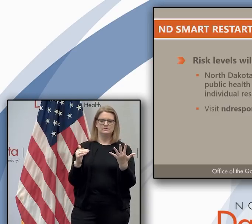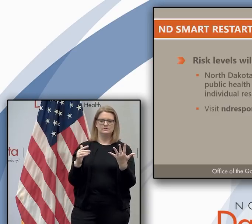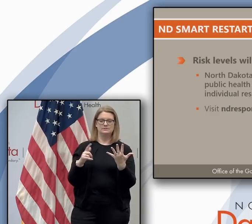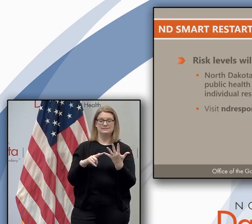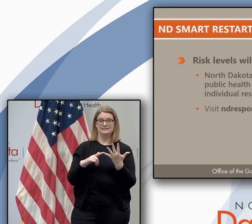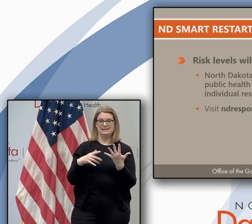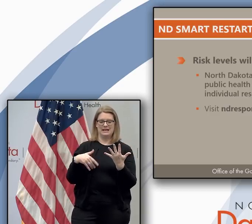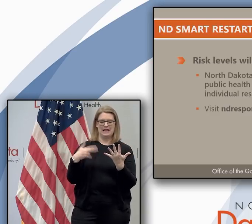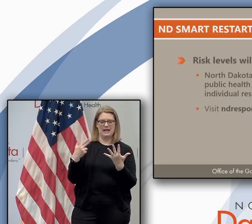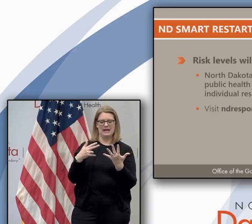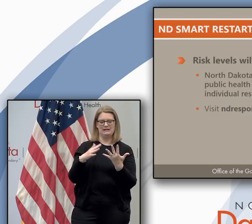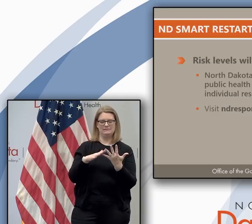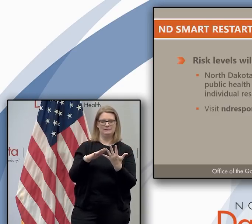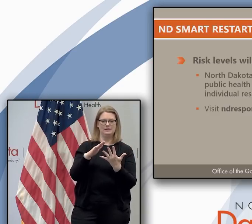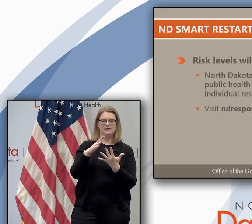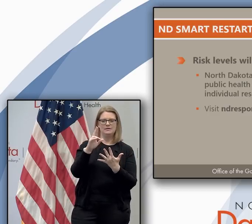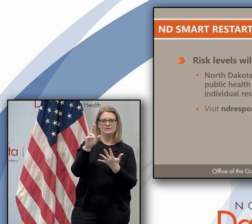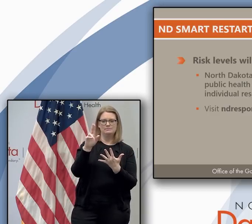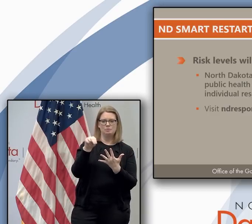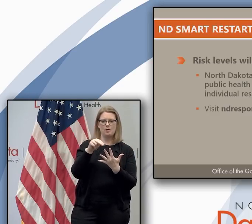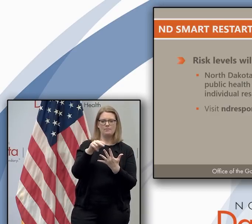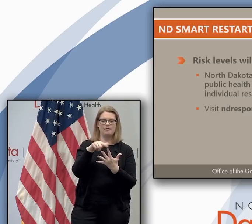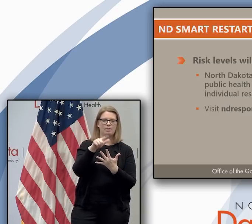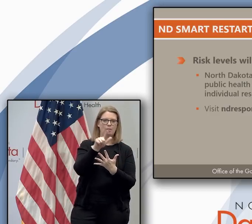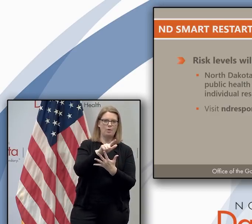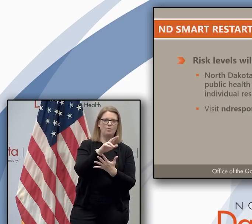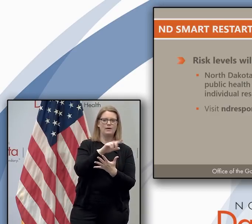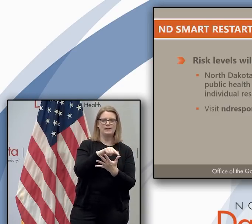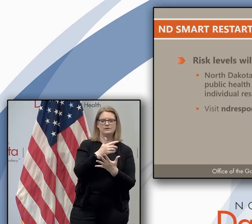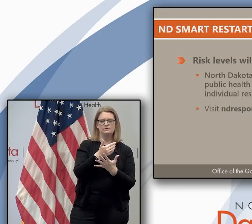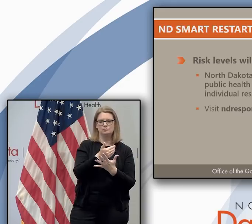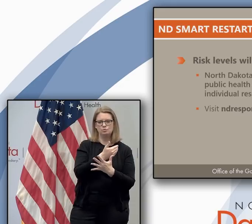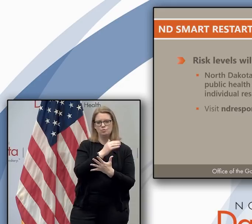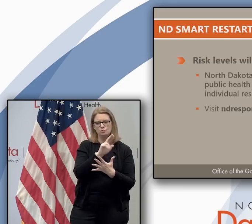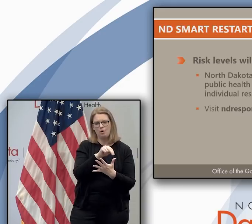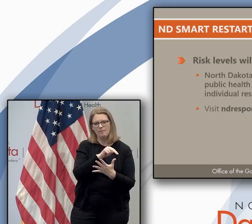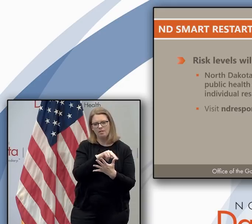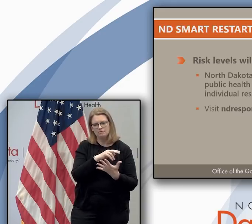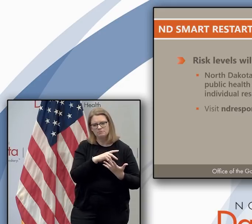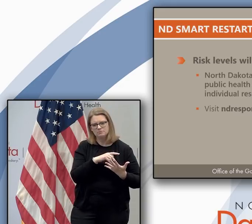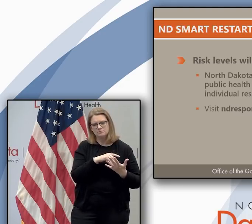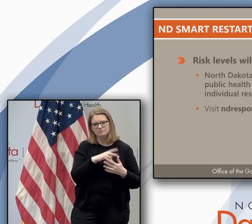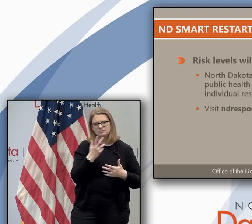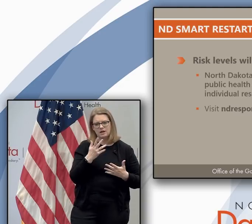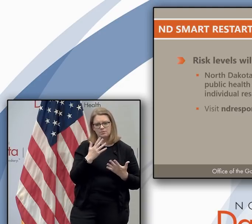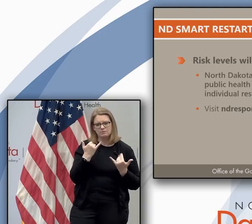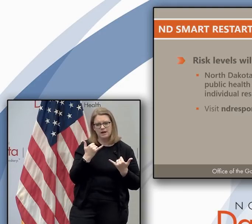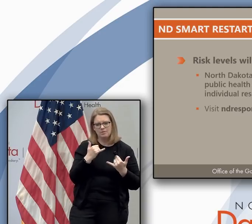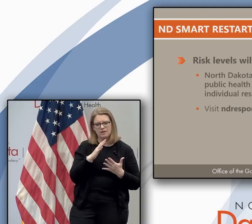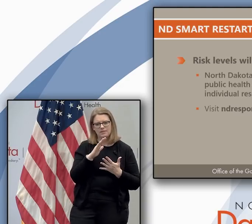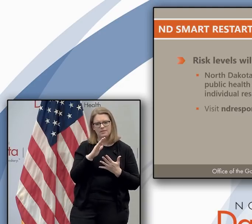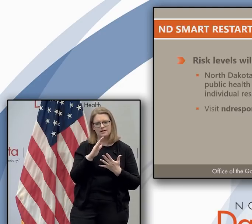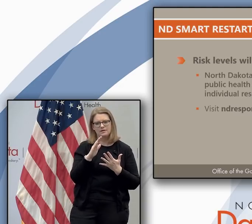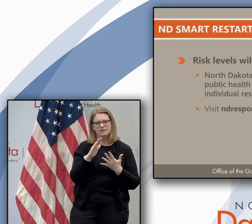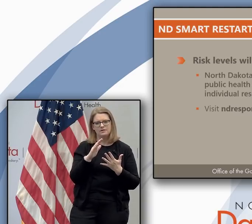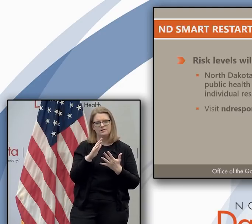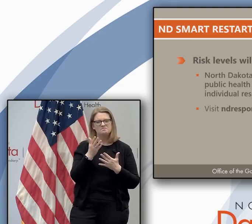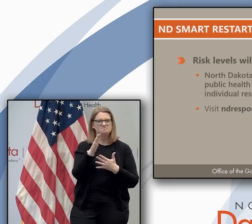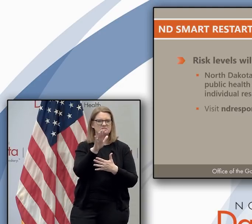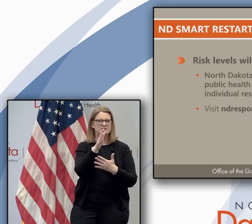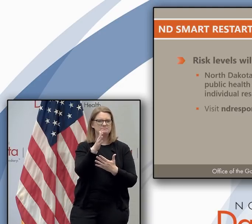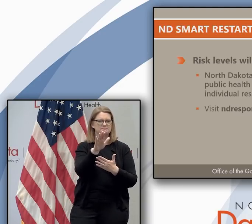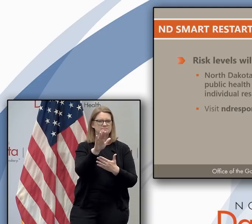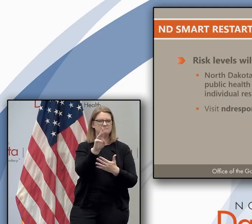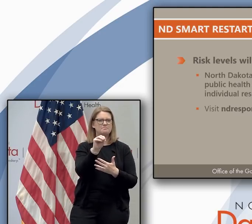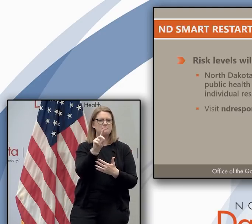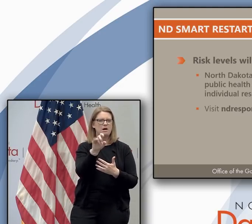high, moderate, low, and new normal. We're today, as a state, in the moderate level. We have,